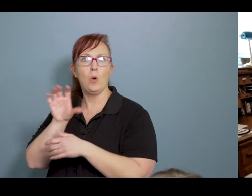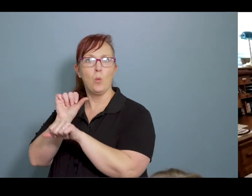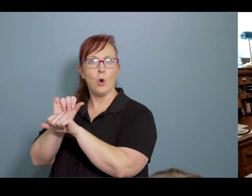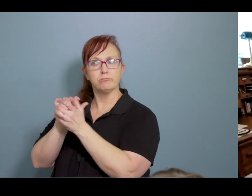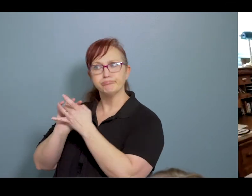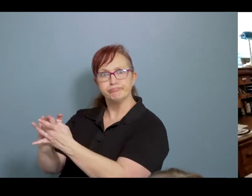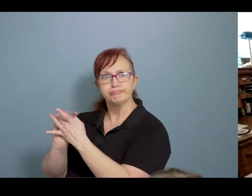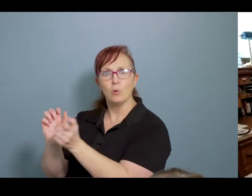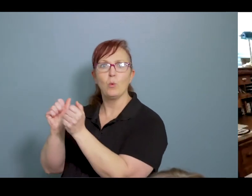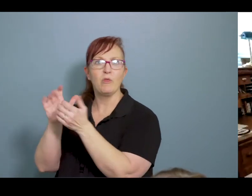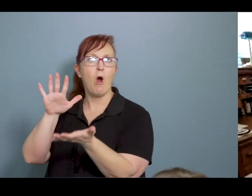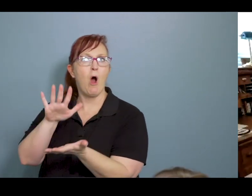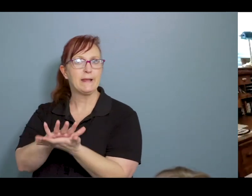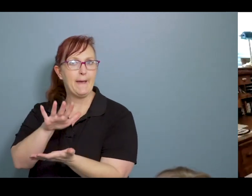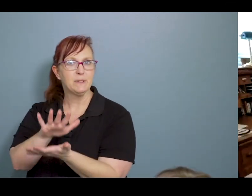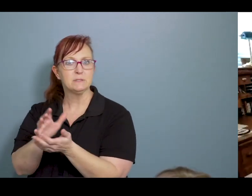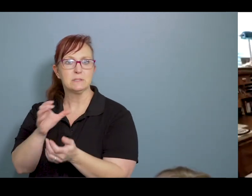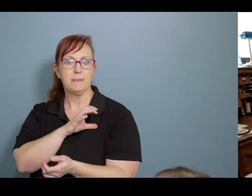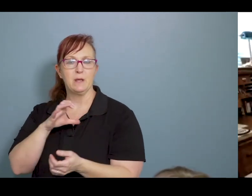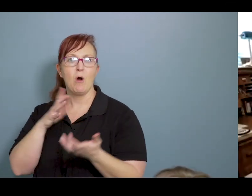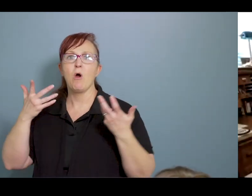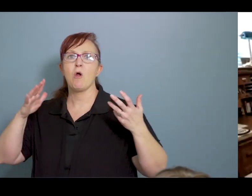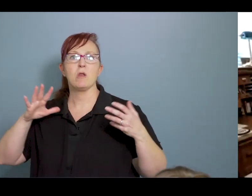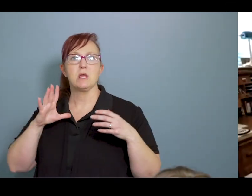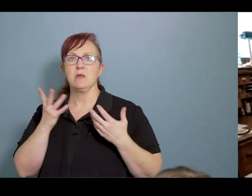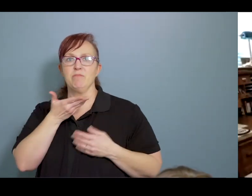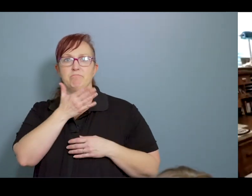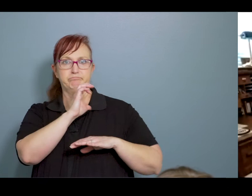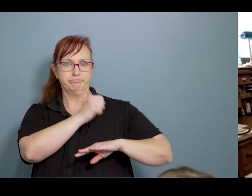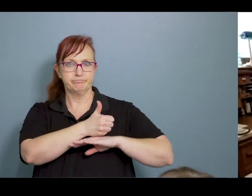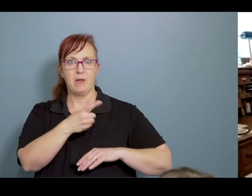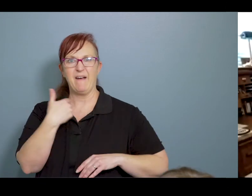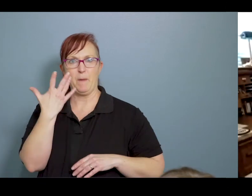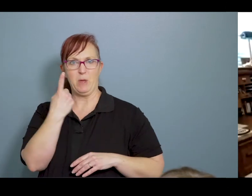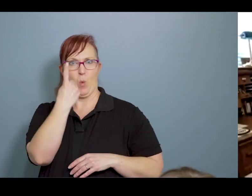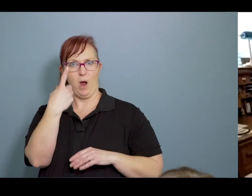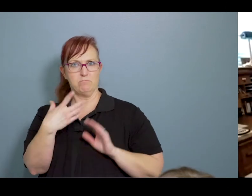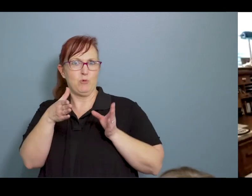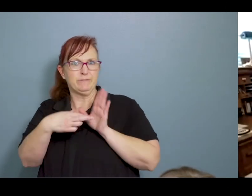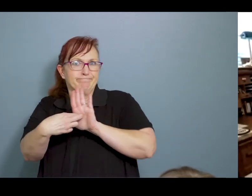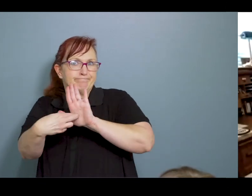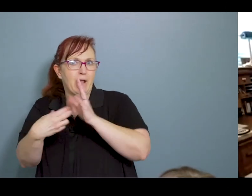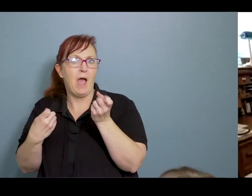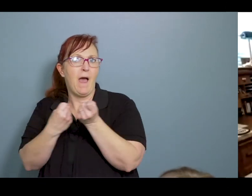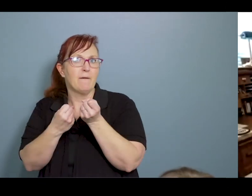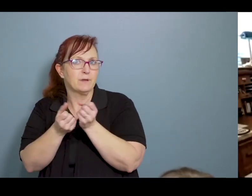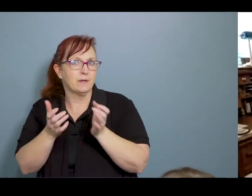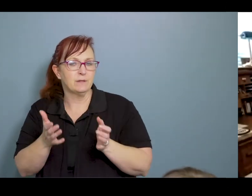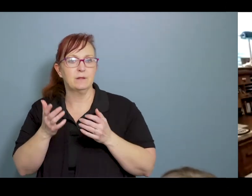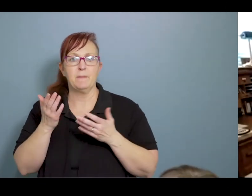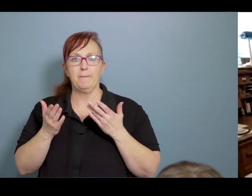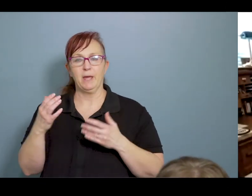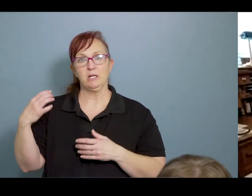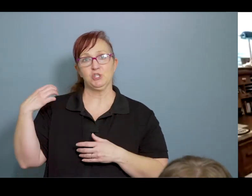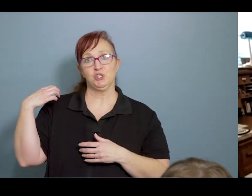inclusiveness committee that is already in place. It'll be an advocate for it. We, as the chairman,